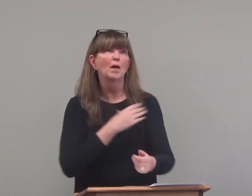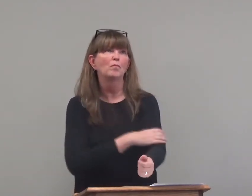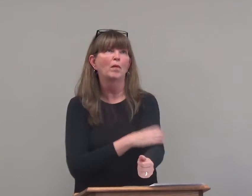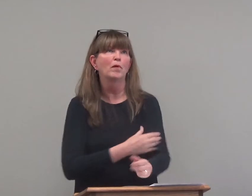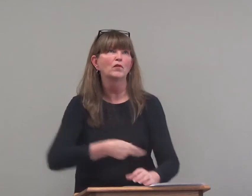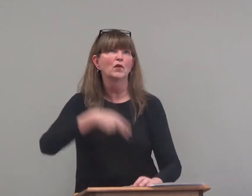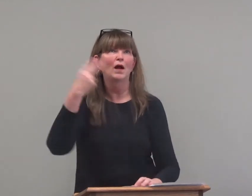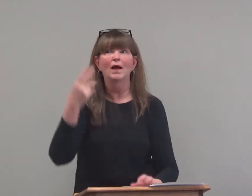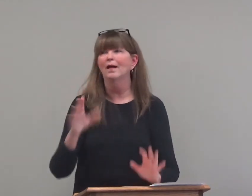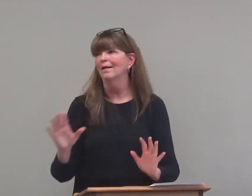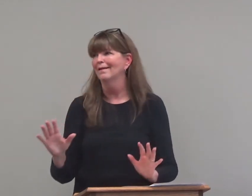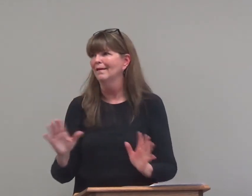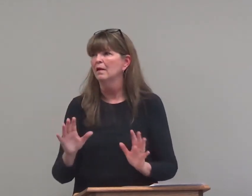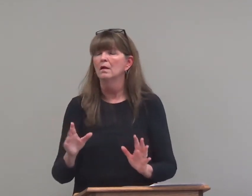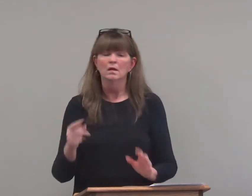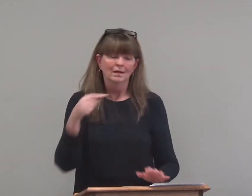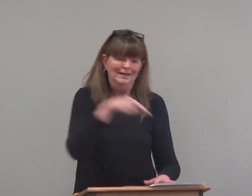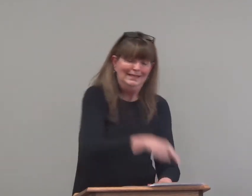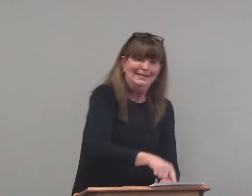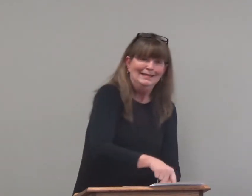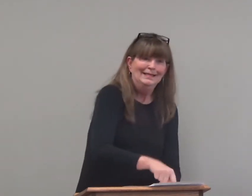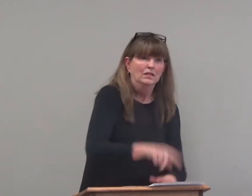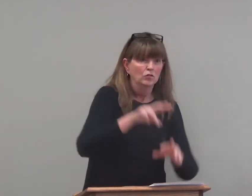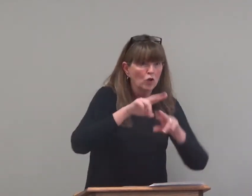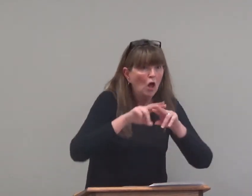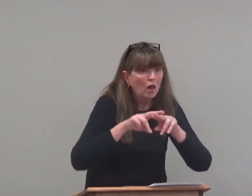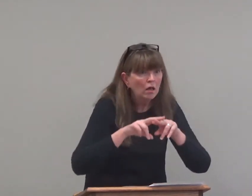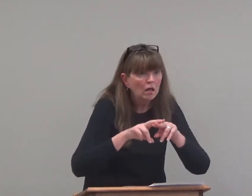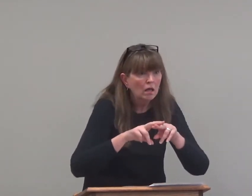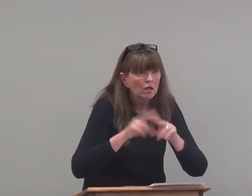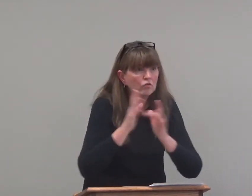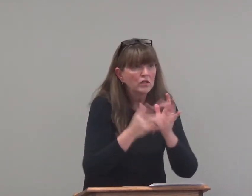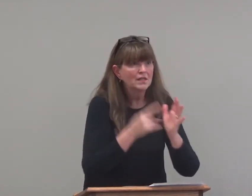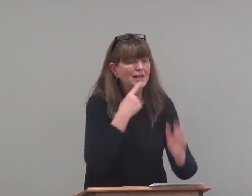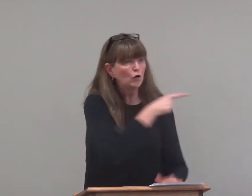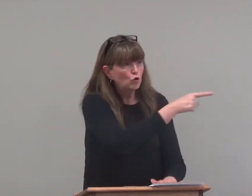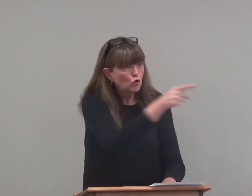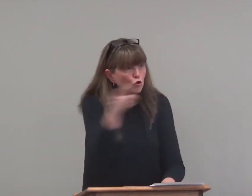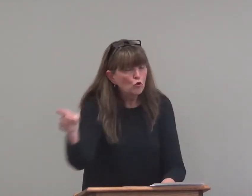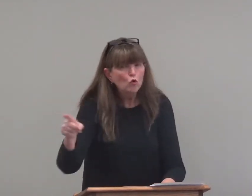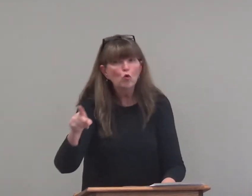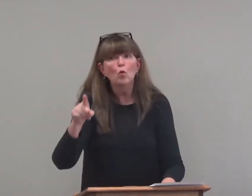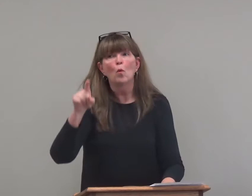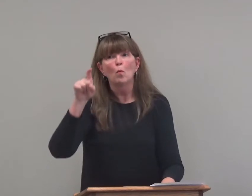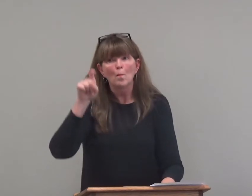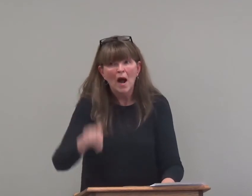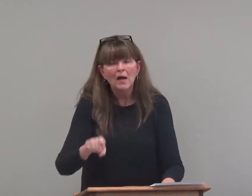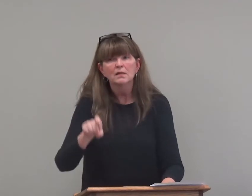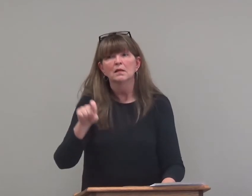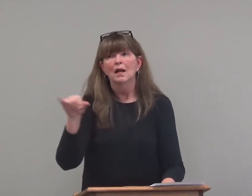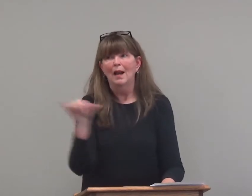just makes food taste good and it gives us high blood pressure. But in biblical times, Jesus said, you are